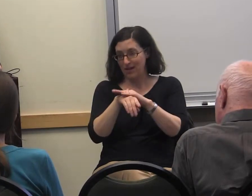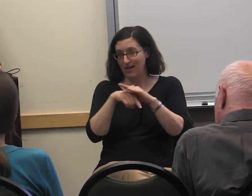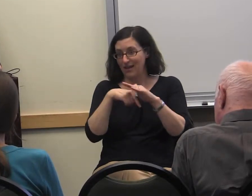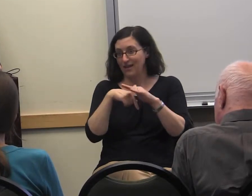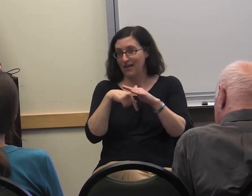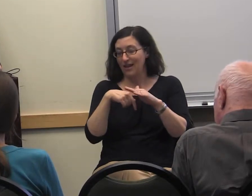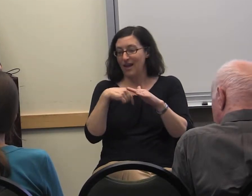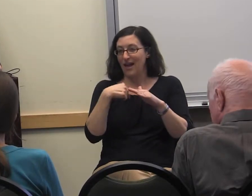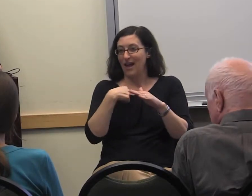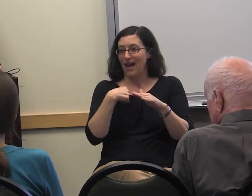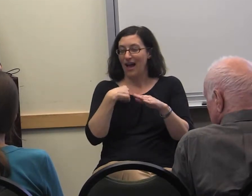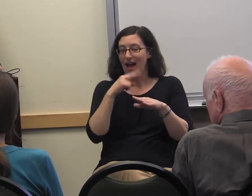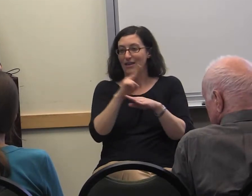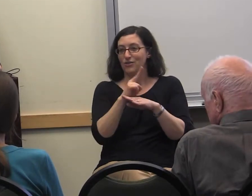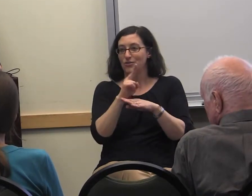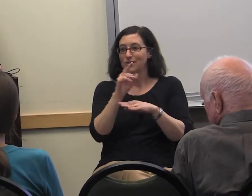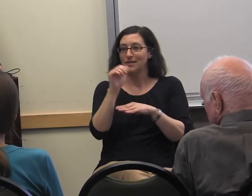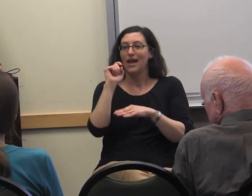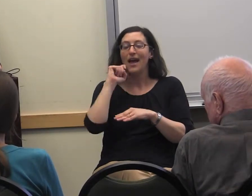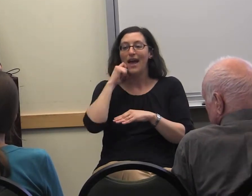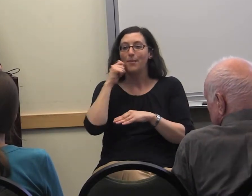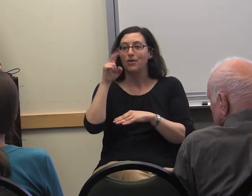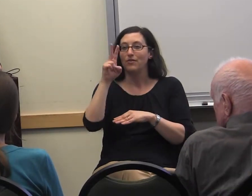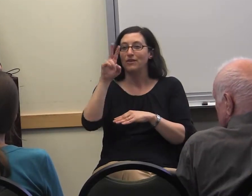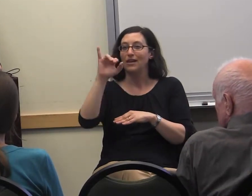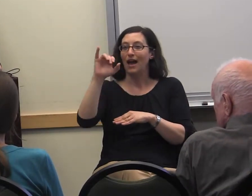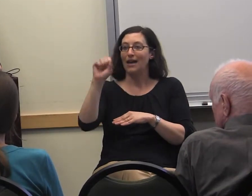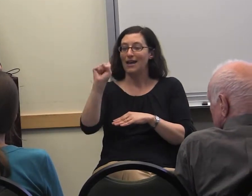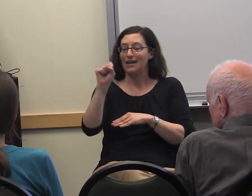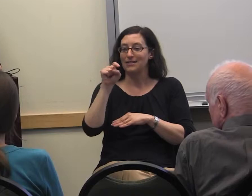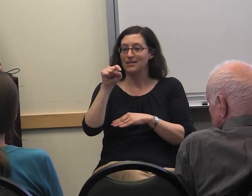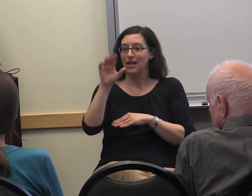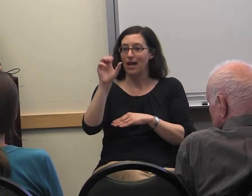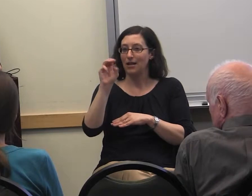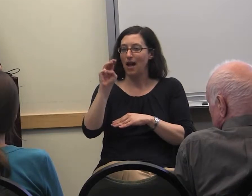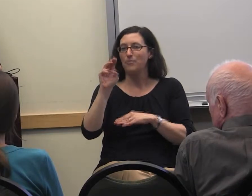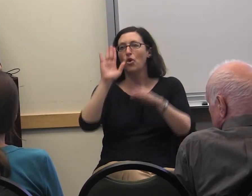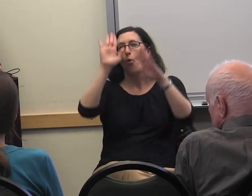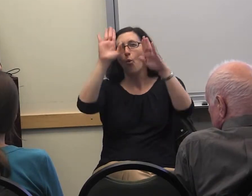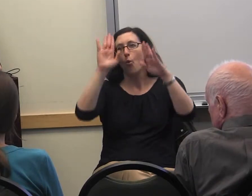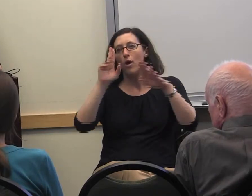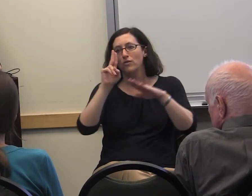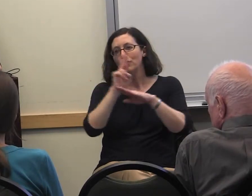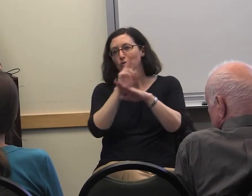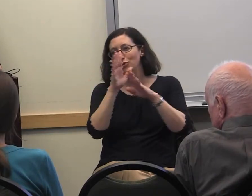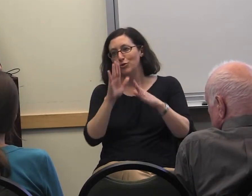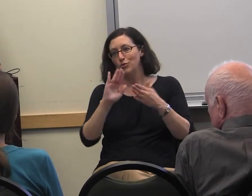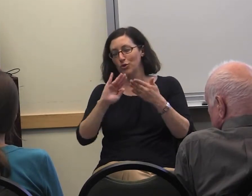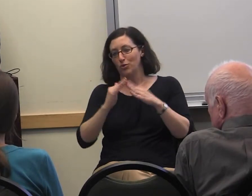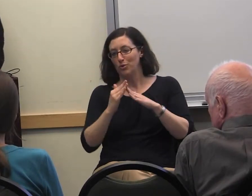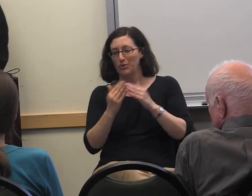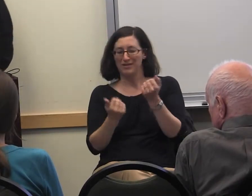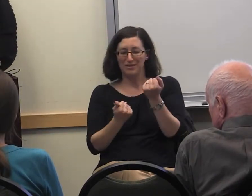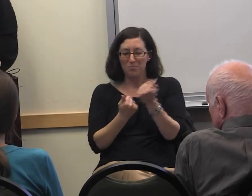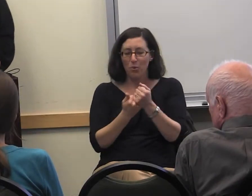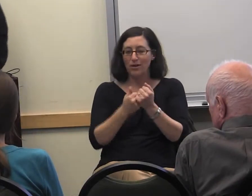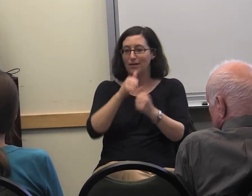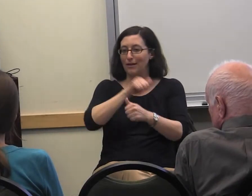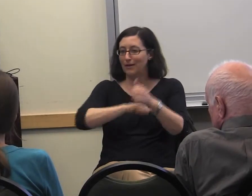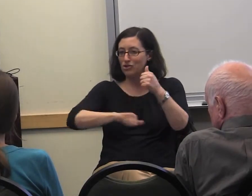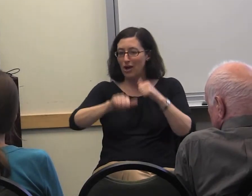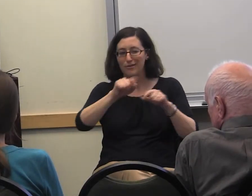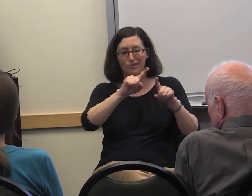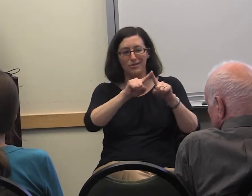use AppleVis, applevis.com, which is just a phenomenal user community that we've supported each other and supported a